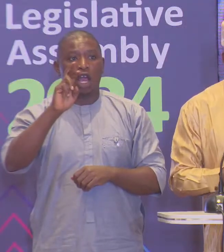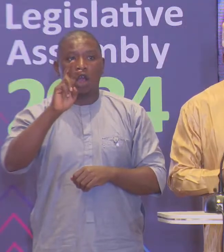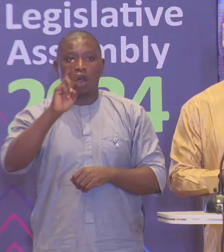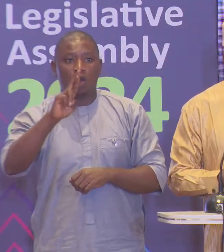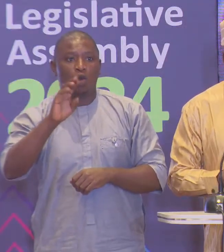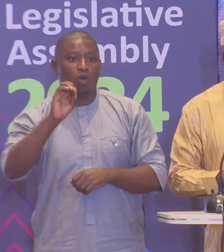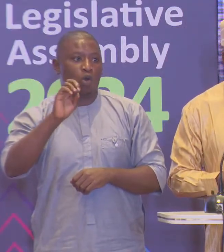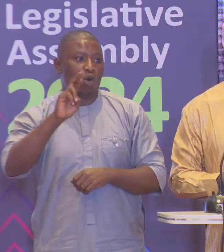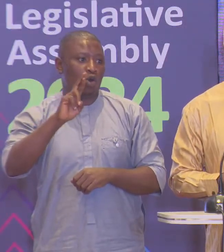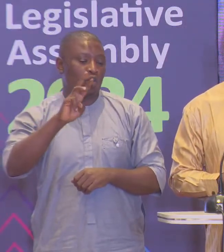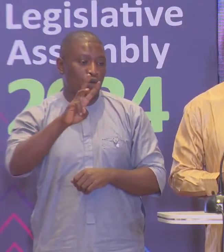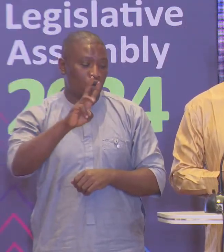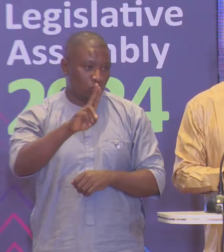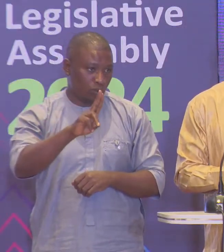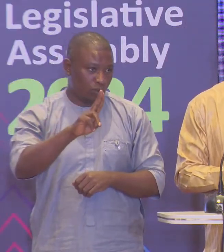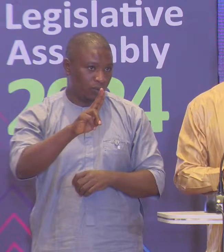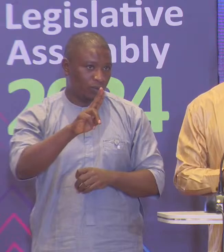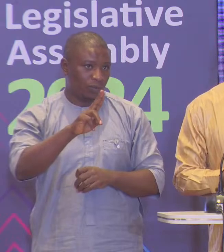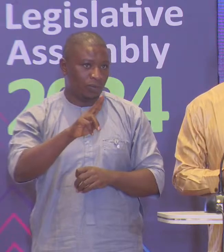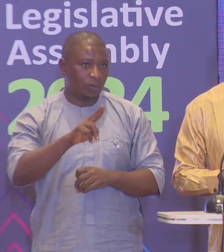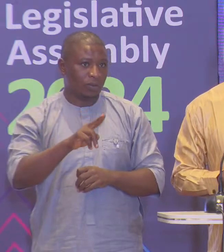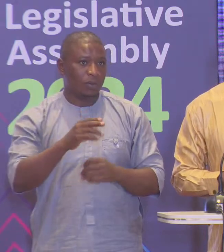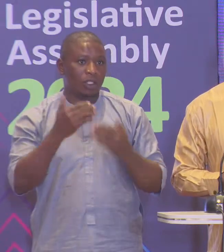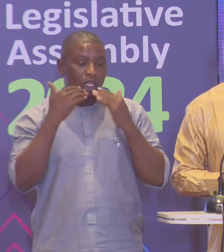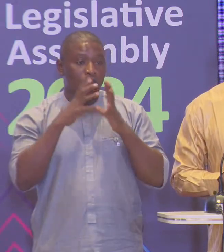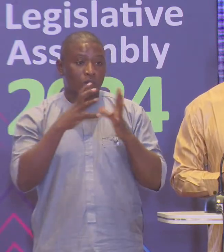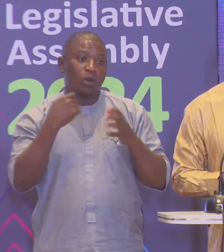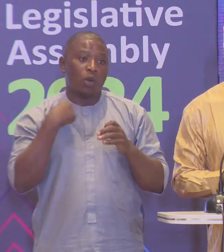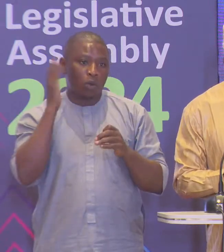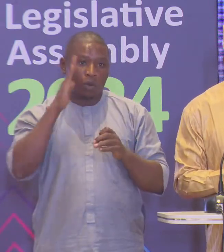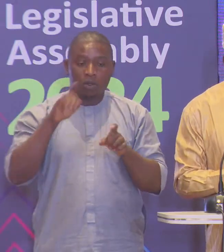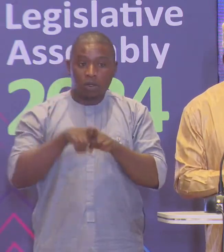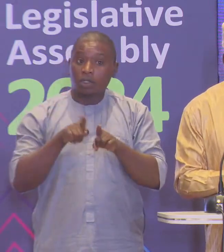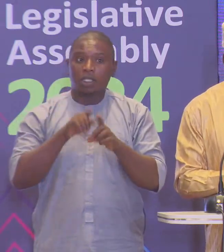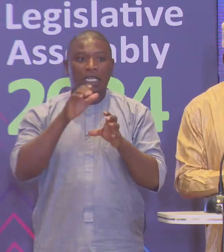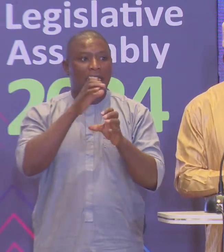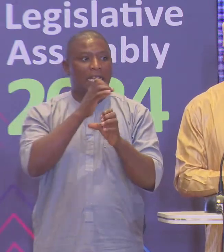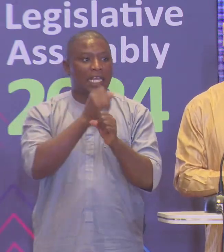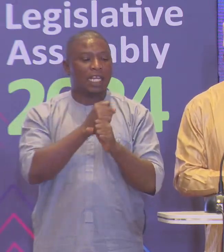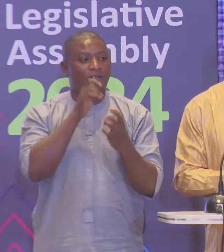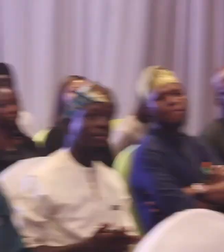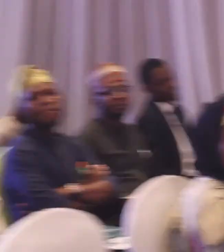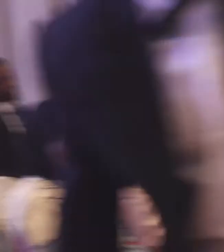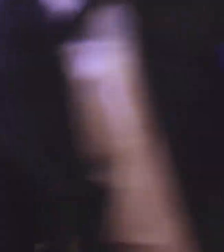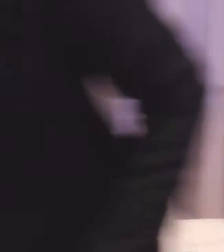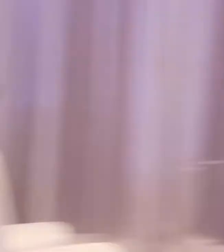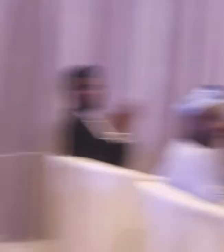you so much, sir. We will also take feedback from